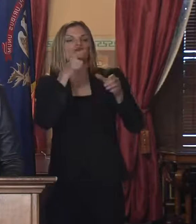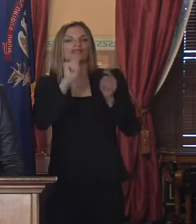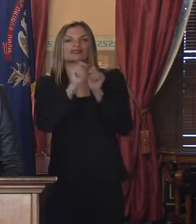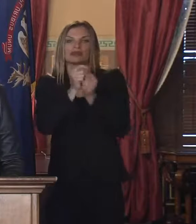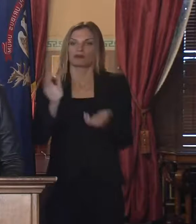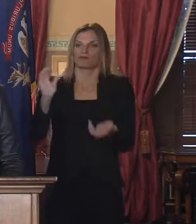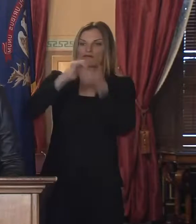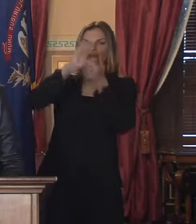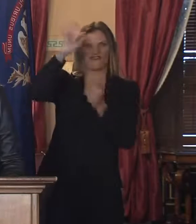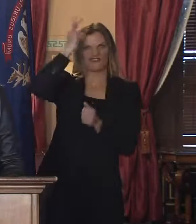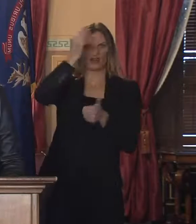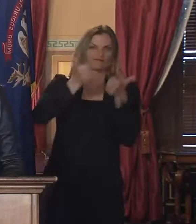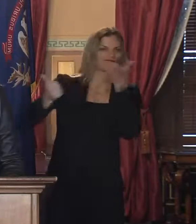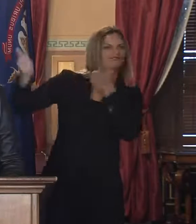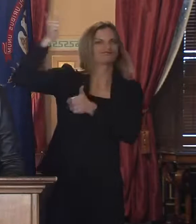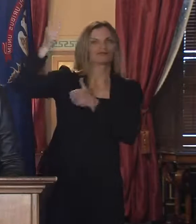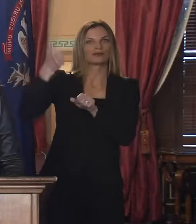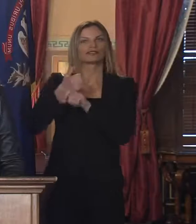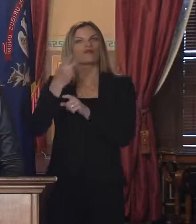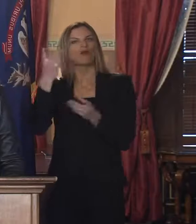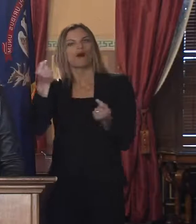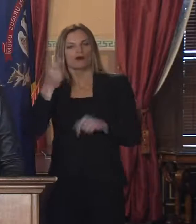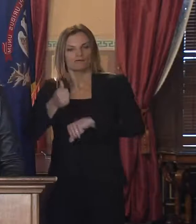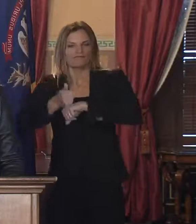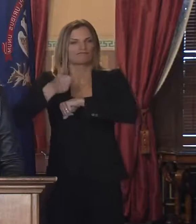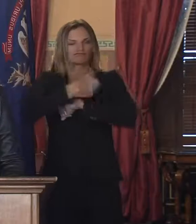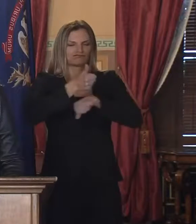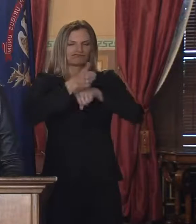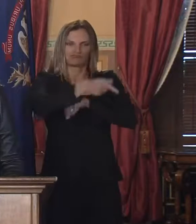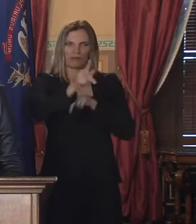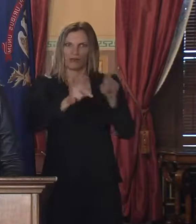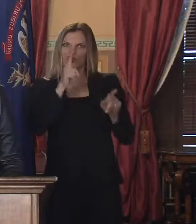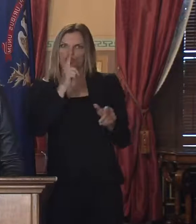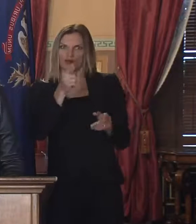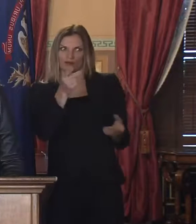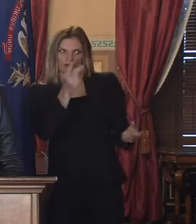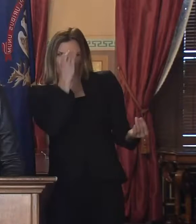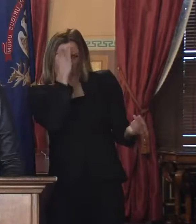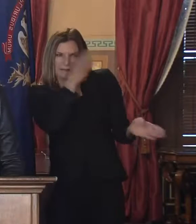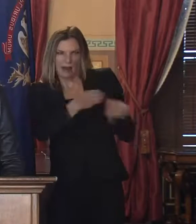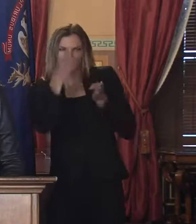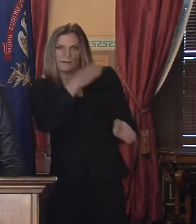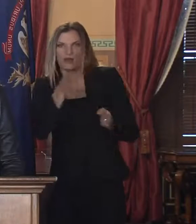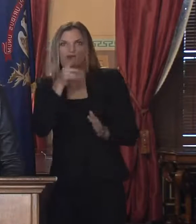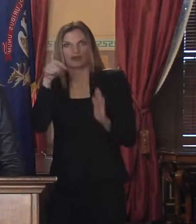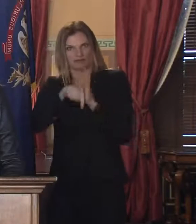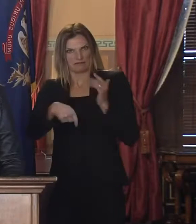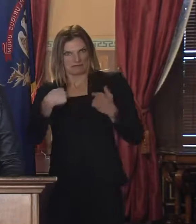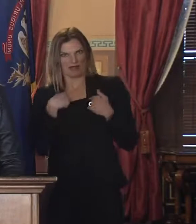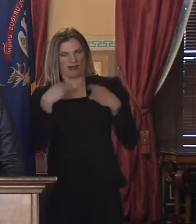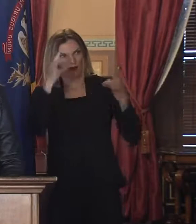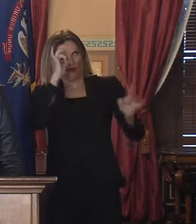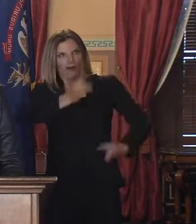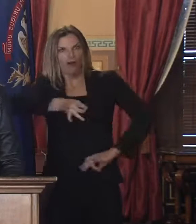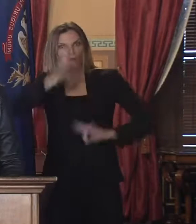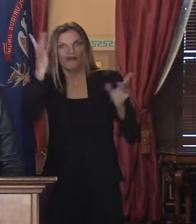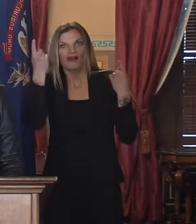pursuing criminal charges that hopefully will lead to convictions, bringing these sick and depraved men to